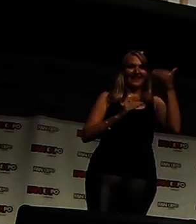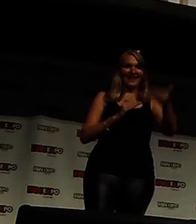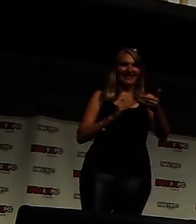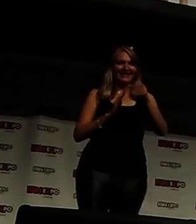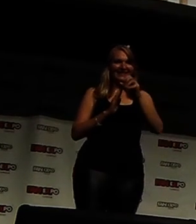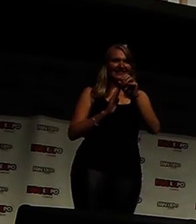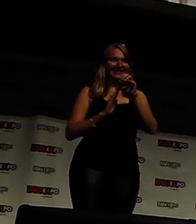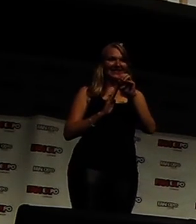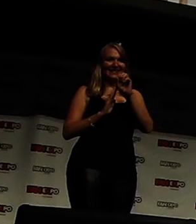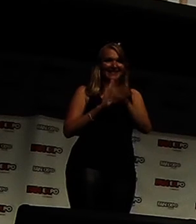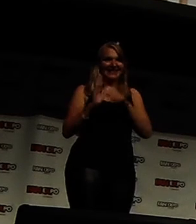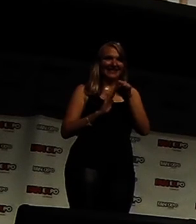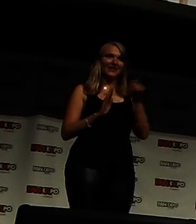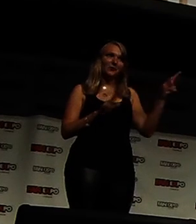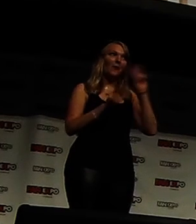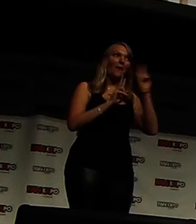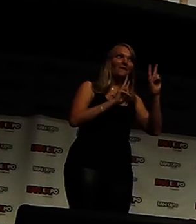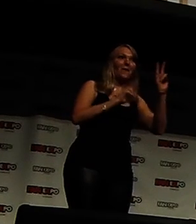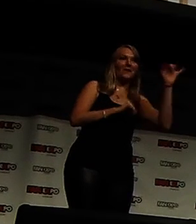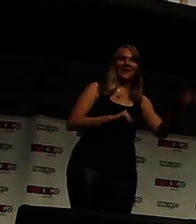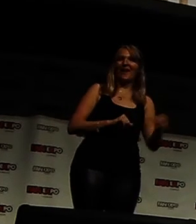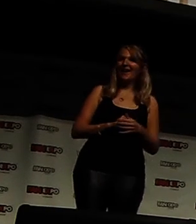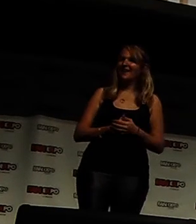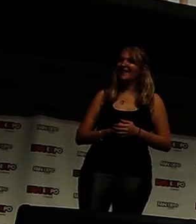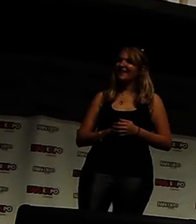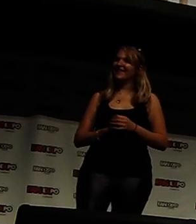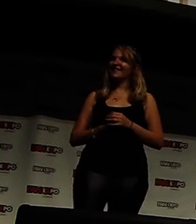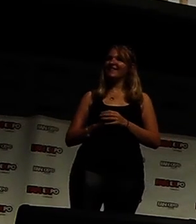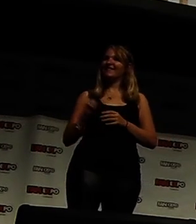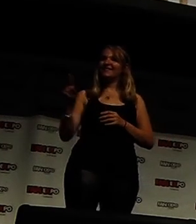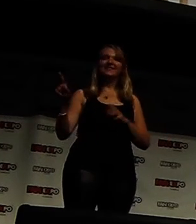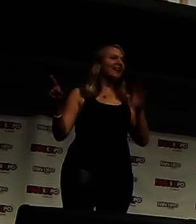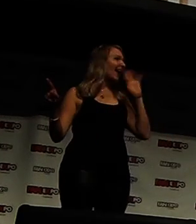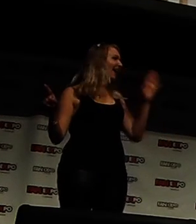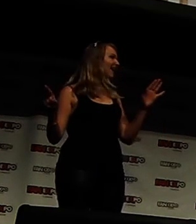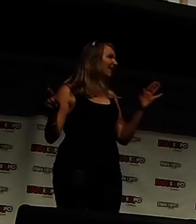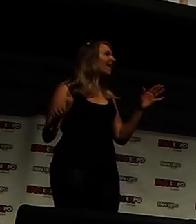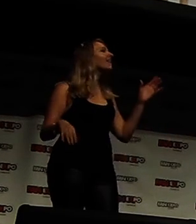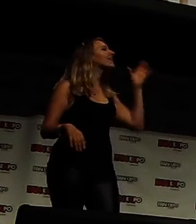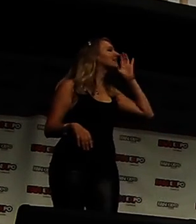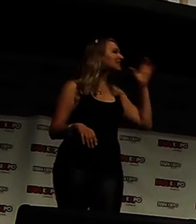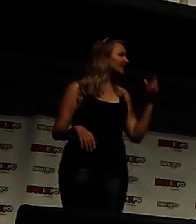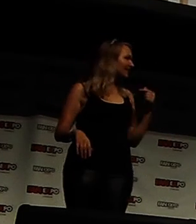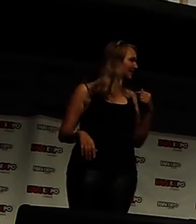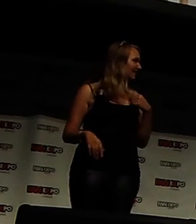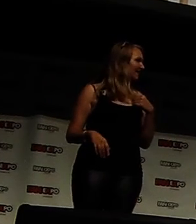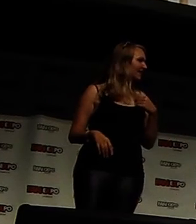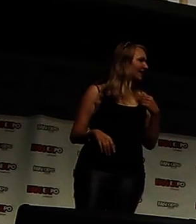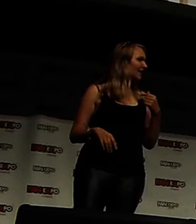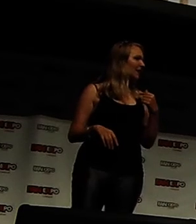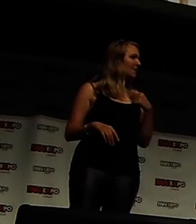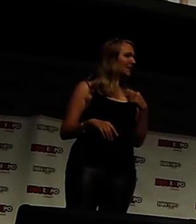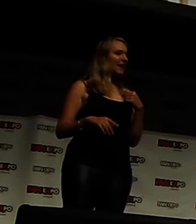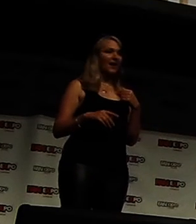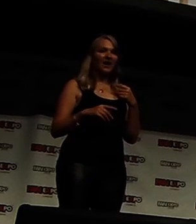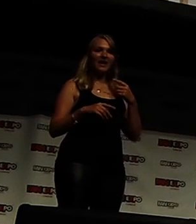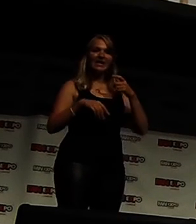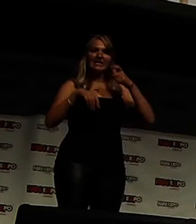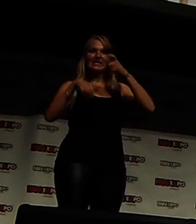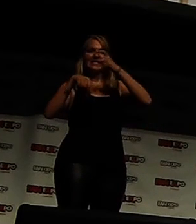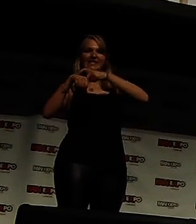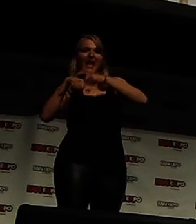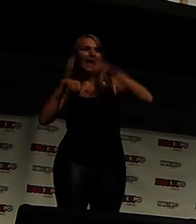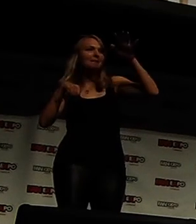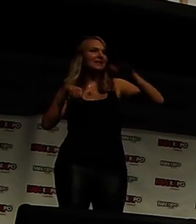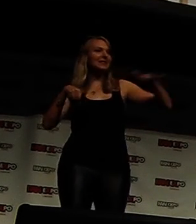Hi there. Hey. Hey. Listen, I went through space, went back and forth in time. Yeah. Just to